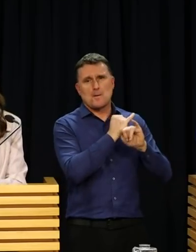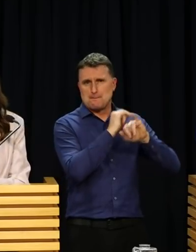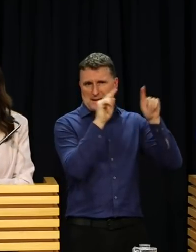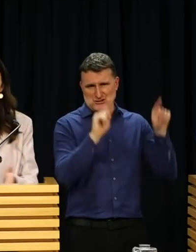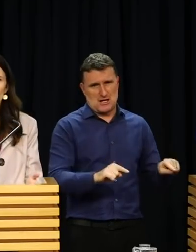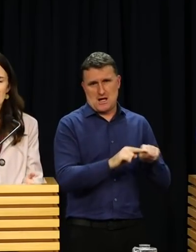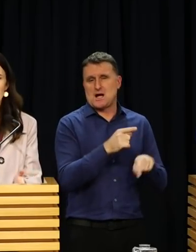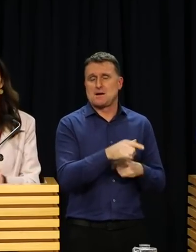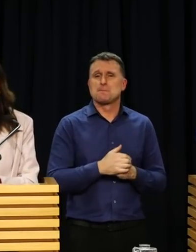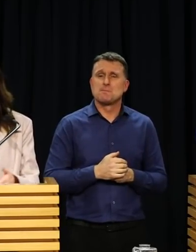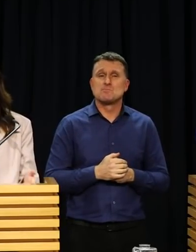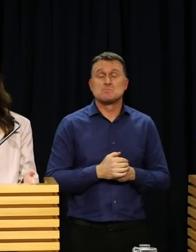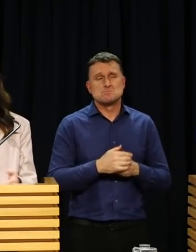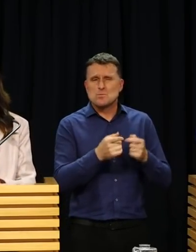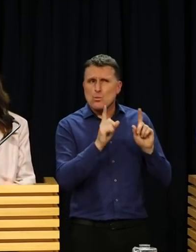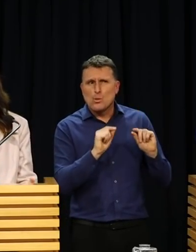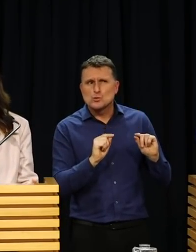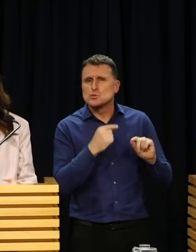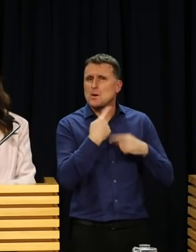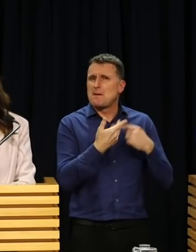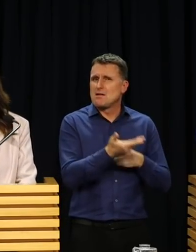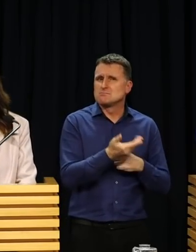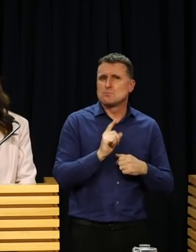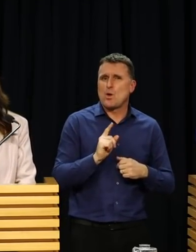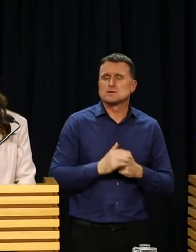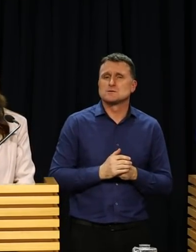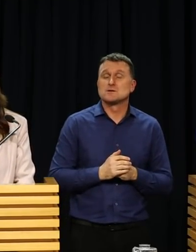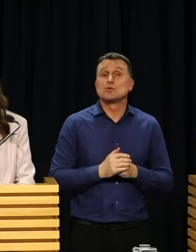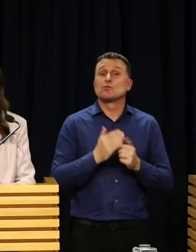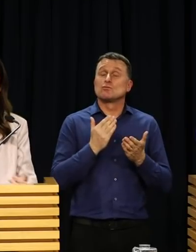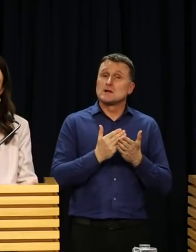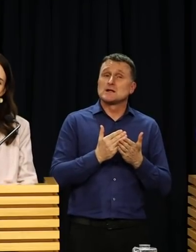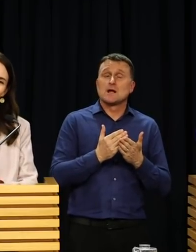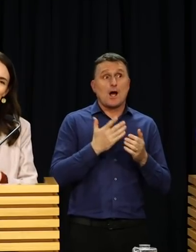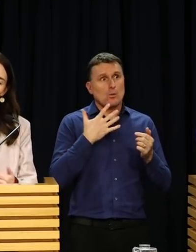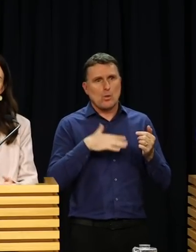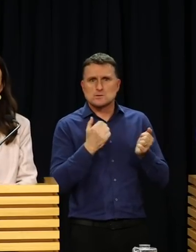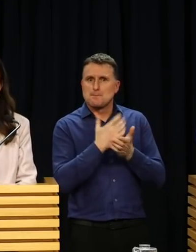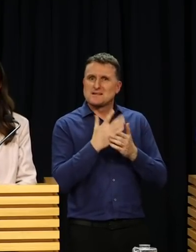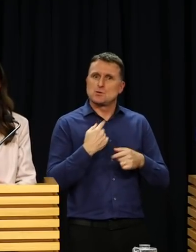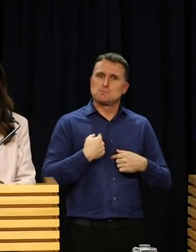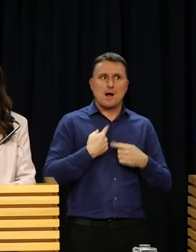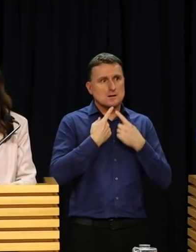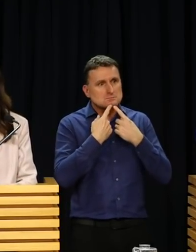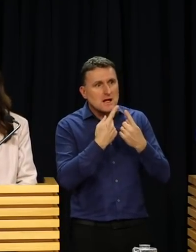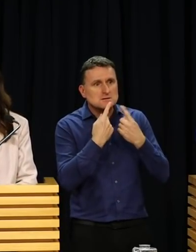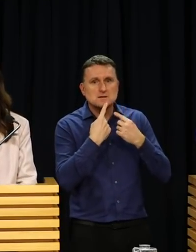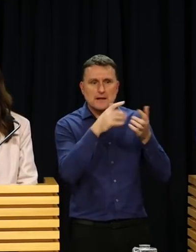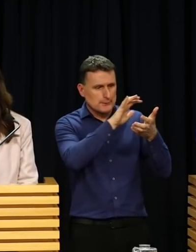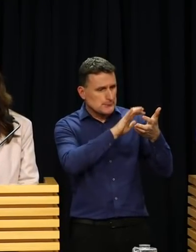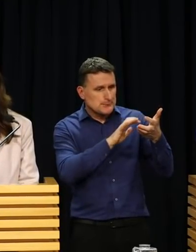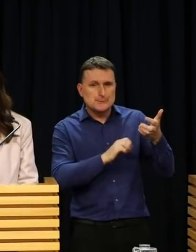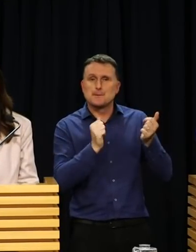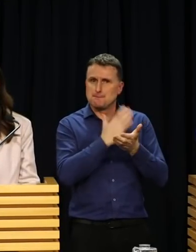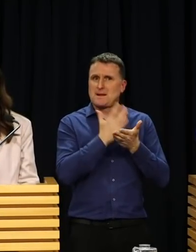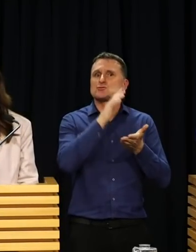that I would seek that, you know, any statements are not misleading, and certainly the claim that it was an exclusive interview for the purpose of writing a